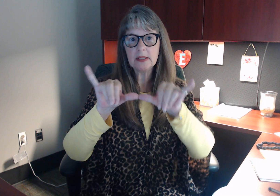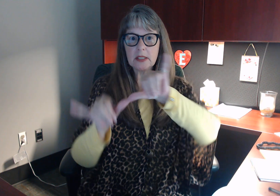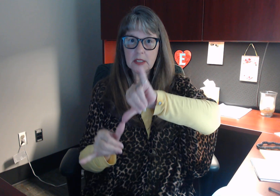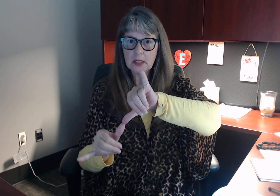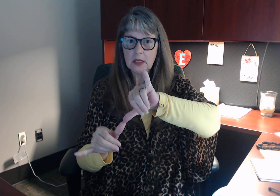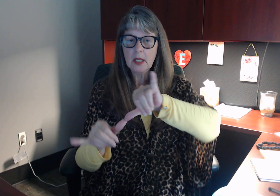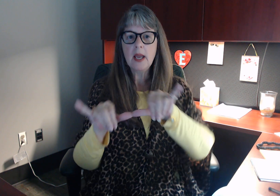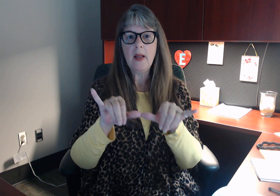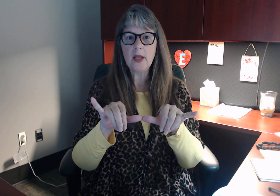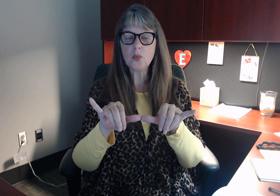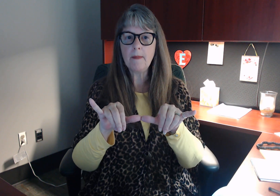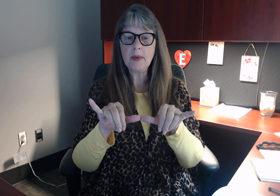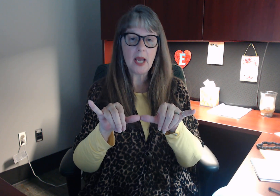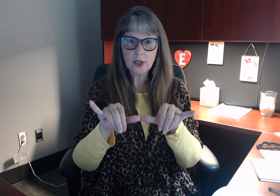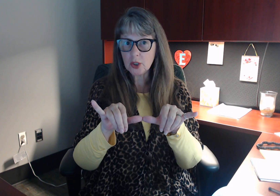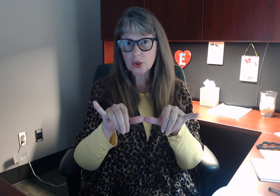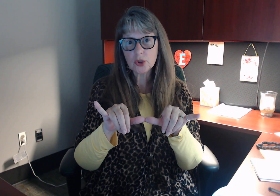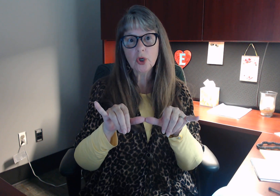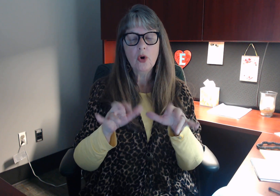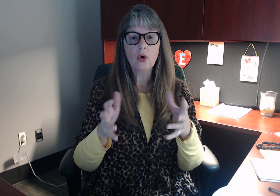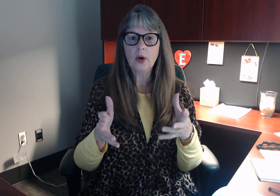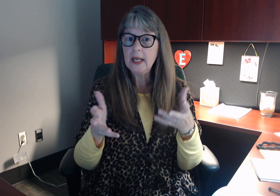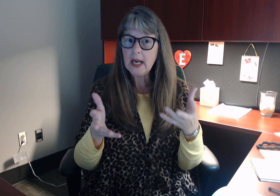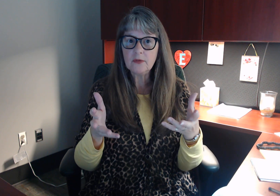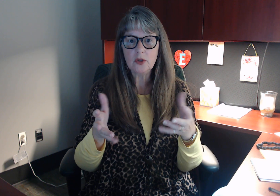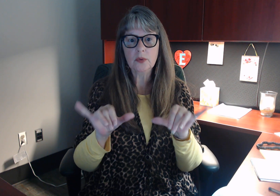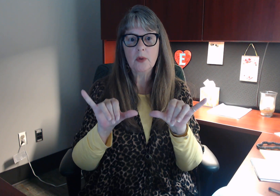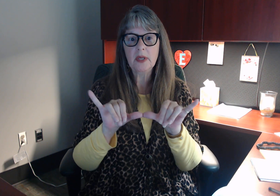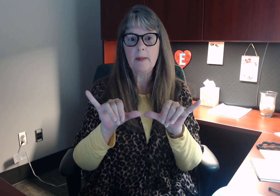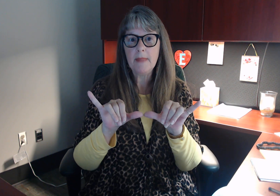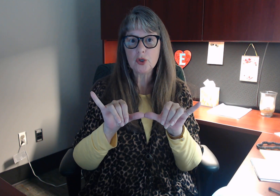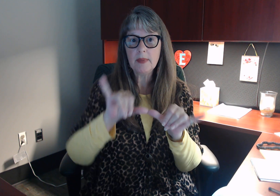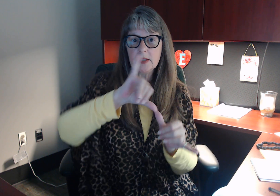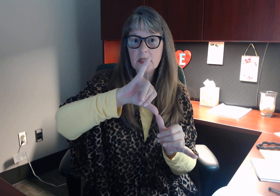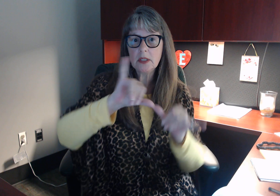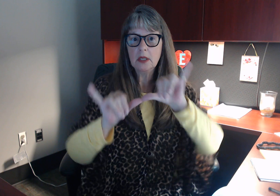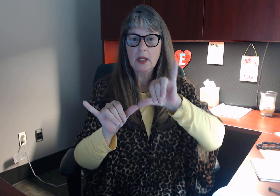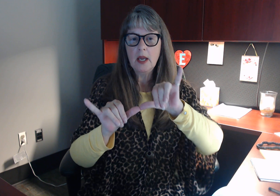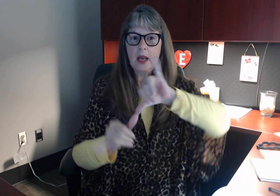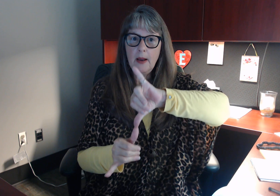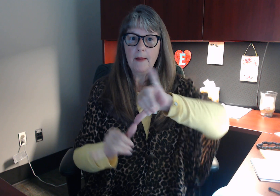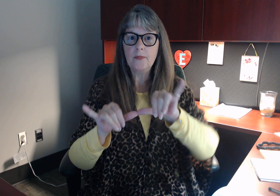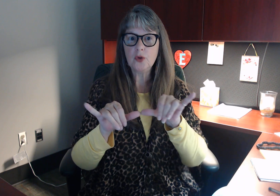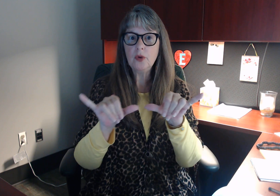measurements, and that's what maybe an eye doctor or any kind of doctor, they want to get measurements. So you can